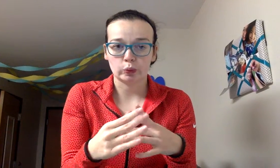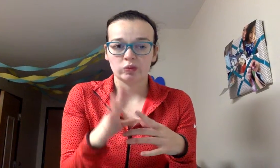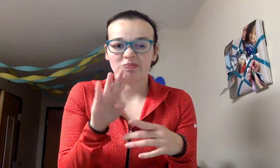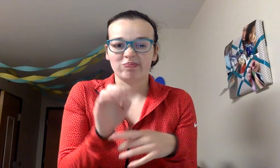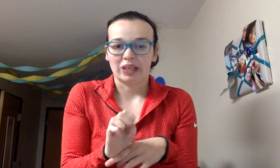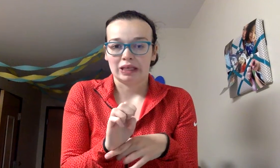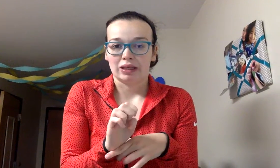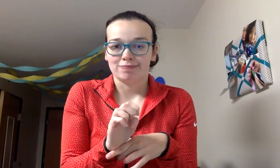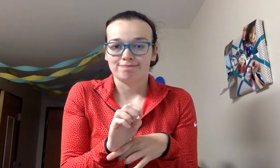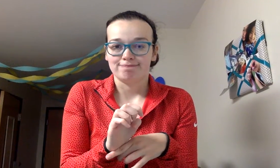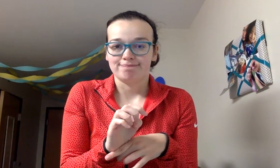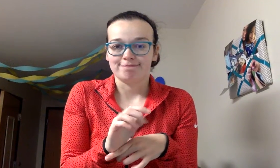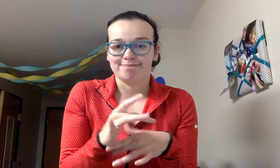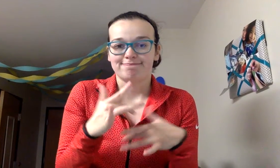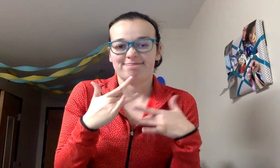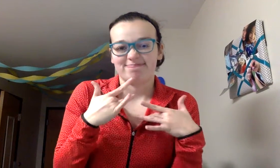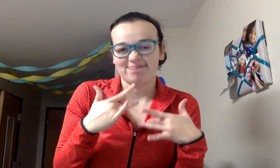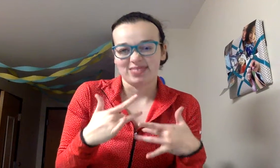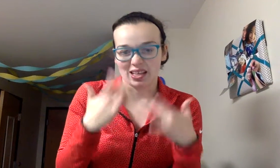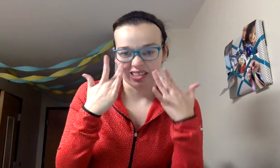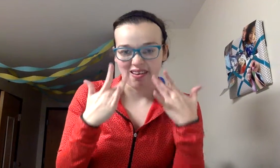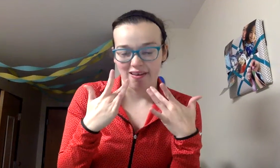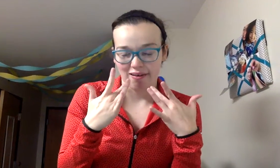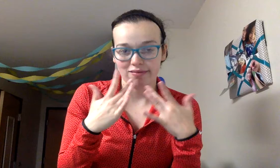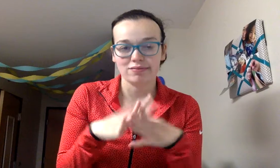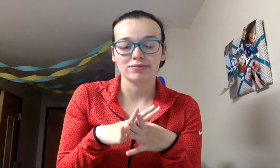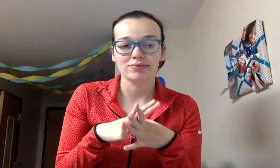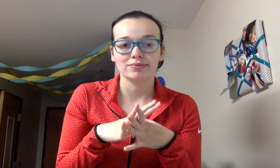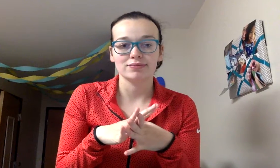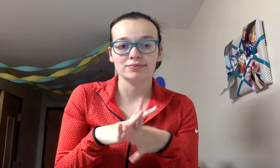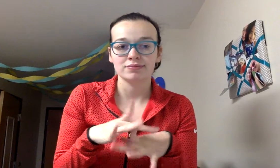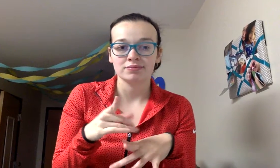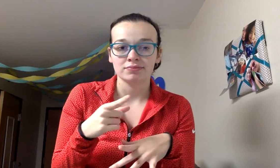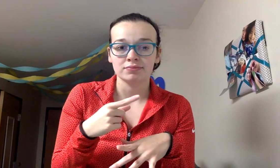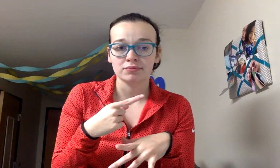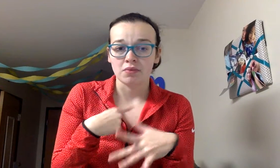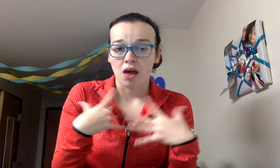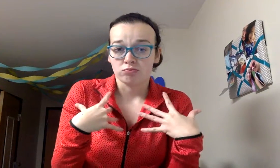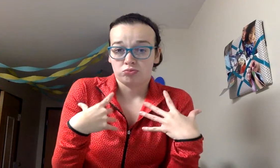physically very strong. In fact, I'm probably physically stronger than most of the people in this audience.